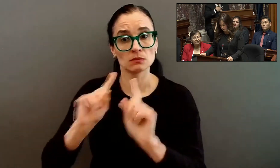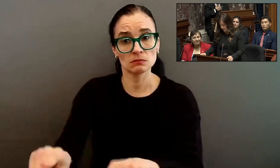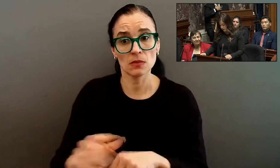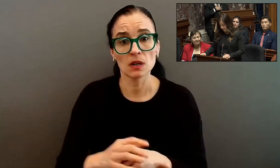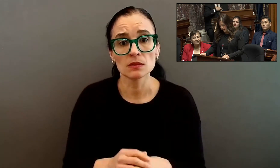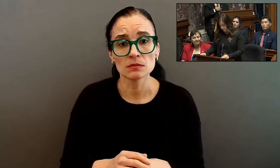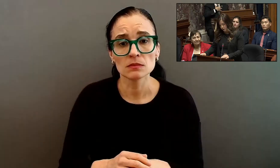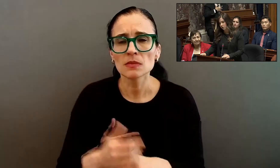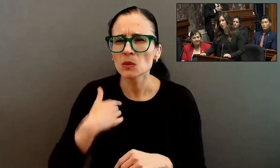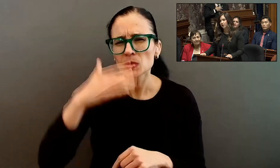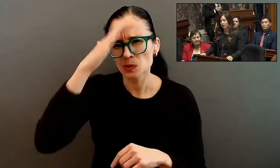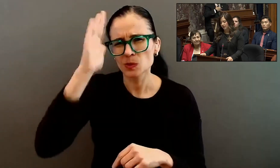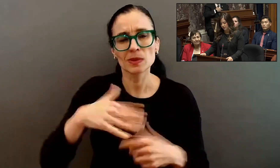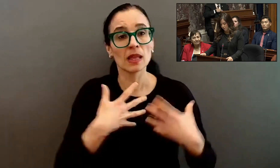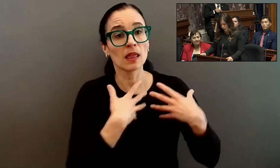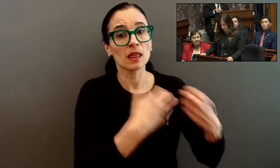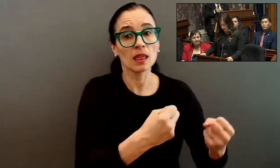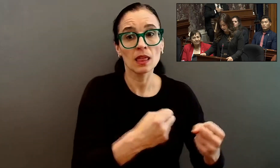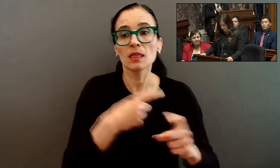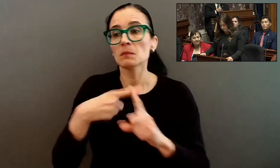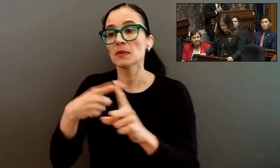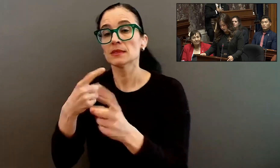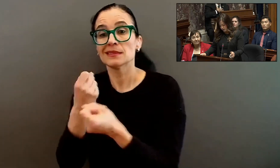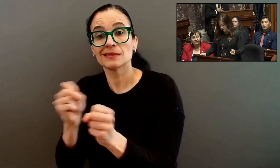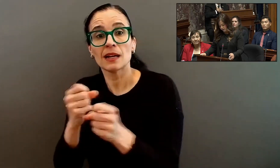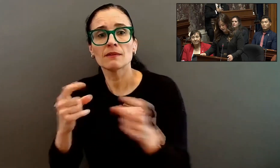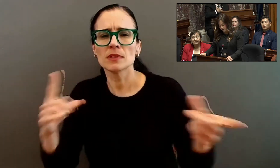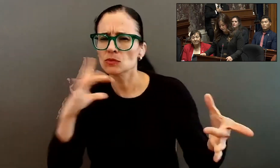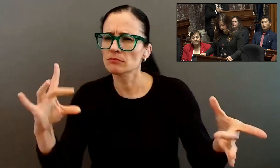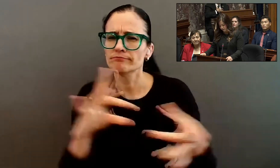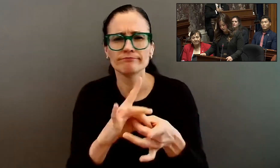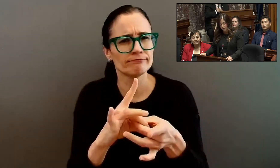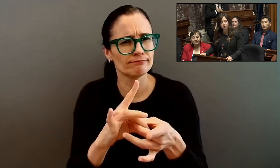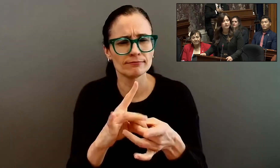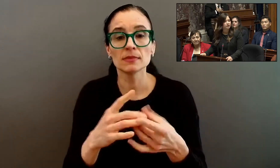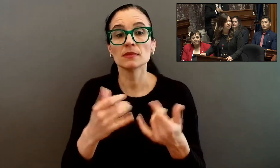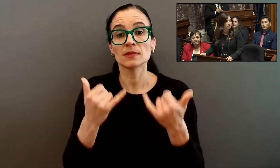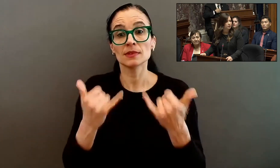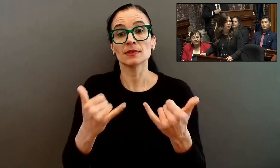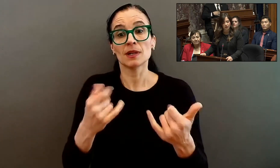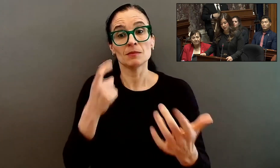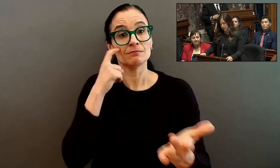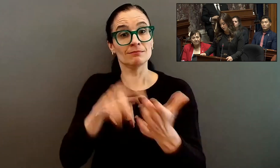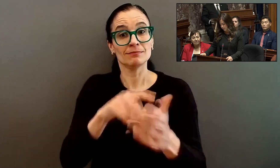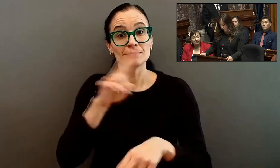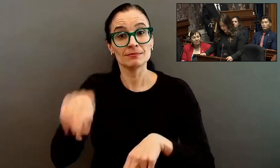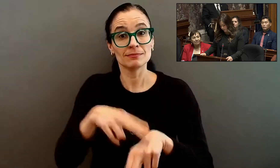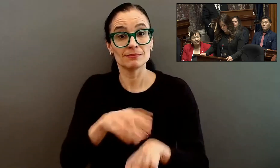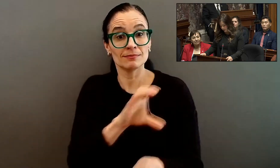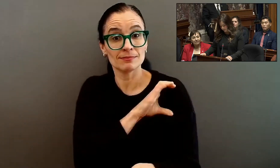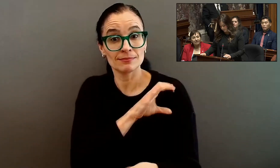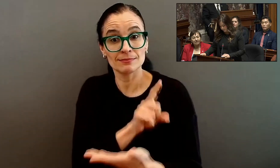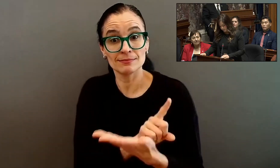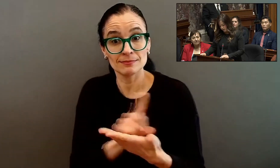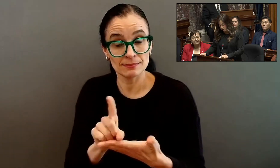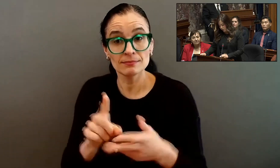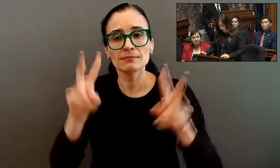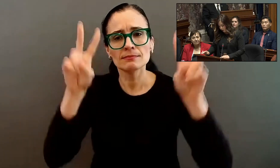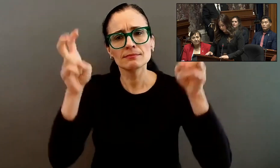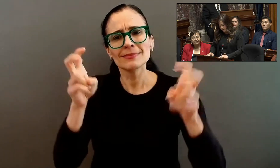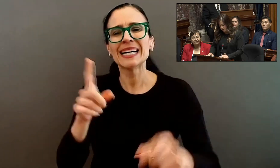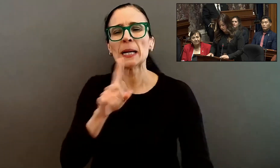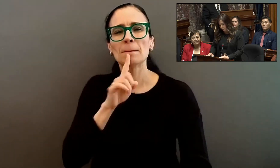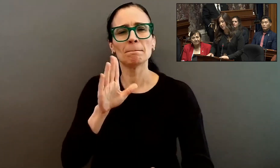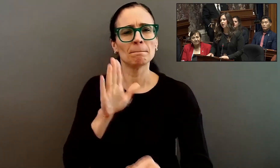Together, let us renew our collective promise to build safer, more resilient communities for everyone. To